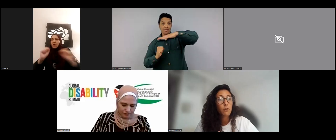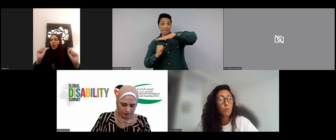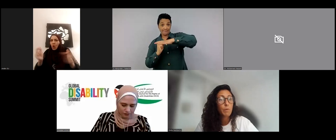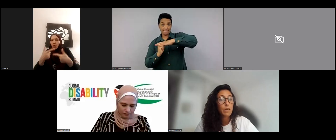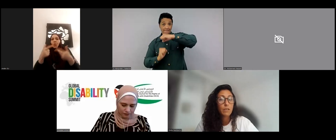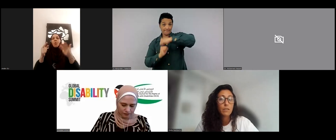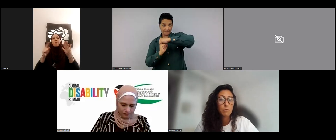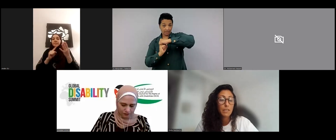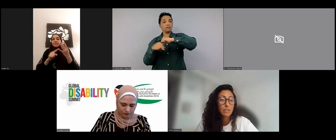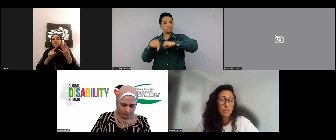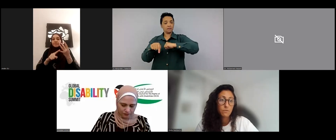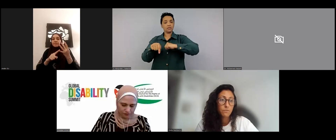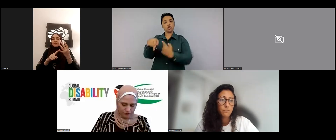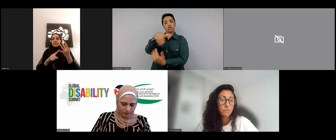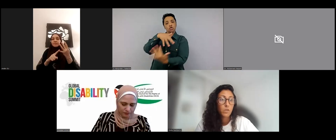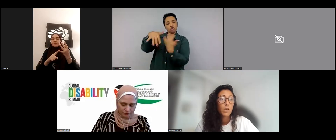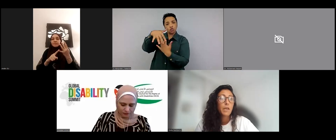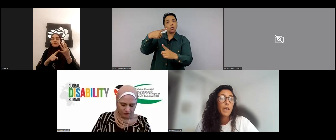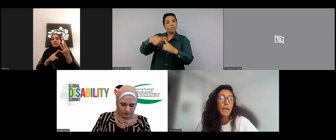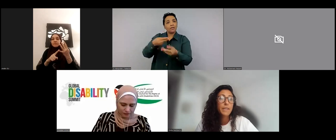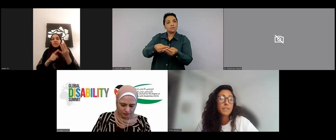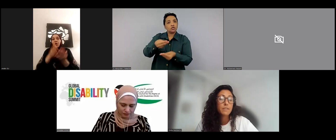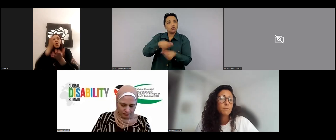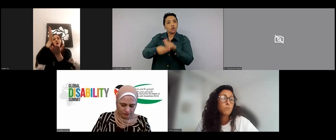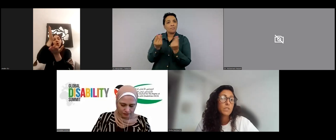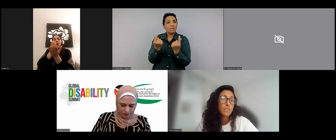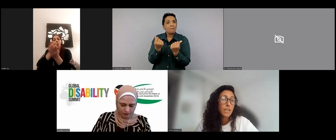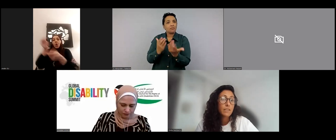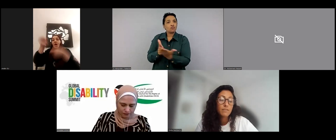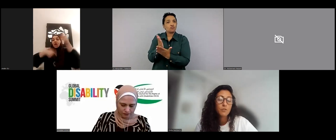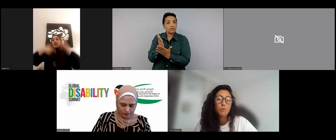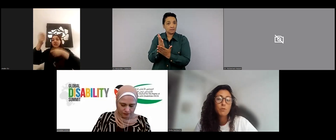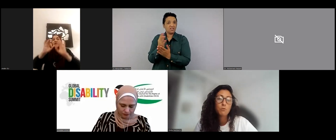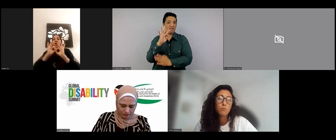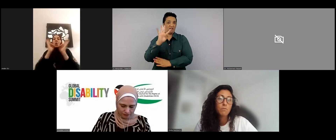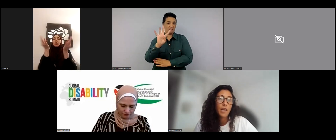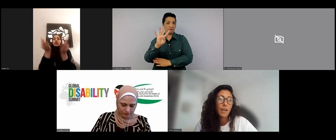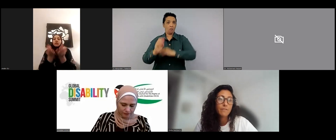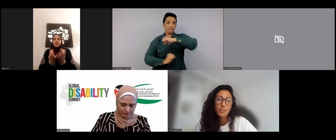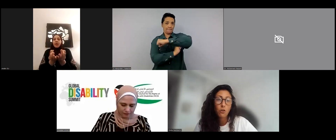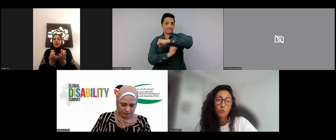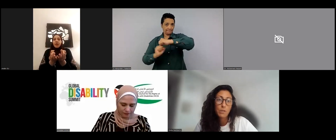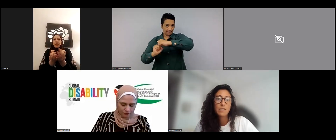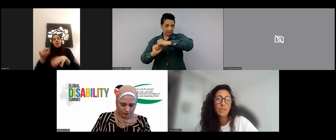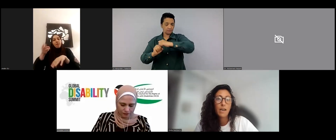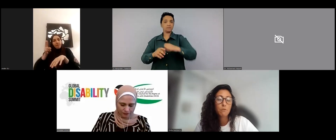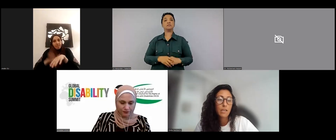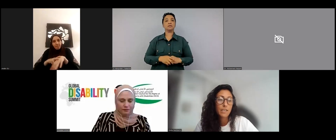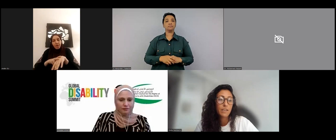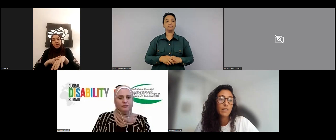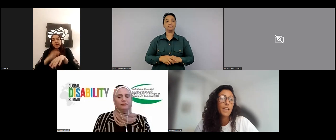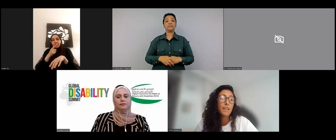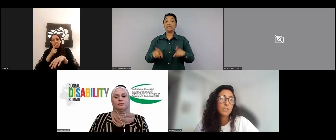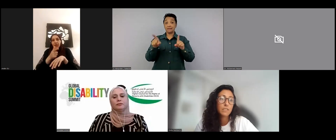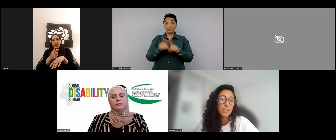and economic rights. And once again, you will soon have a document